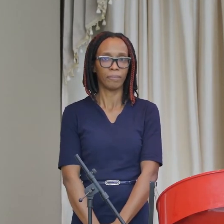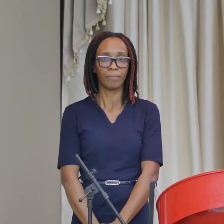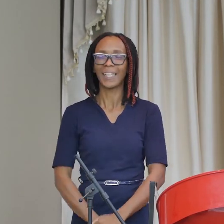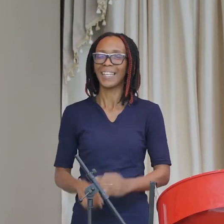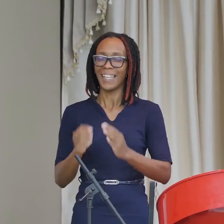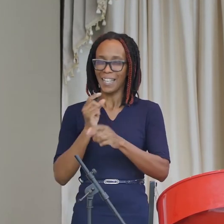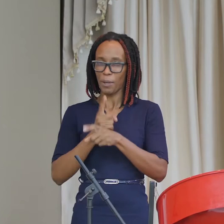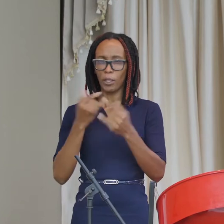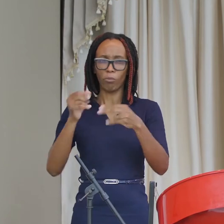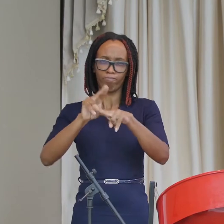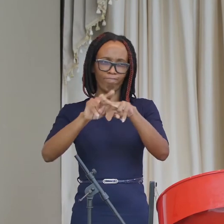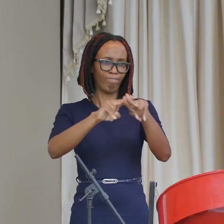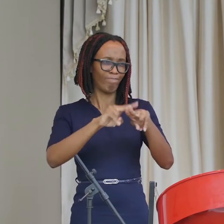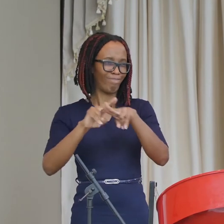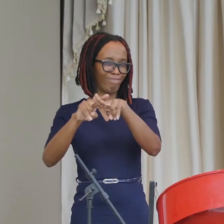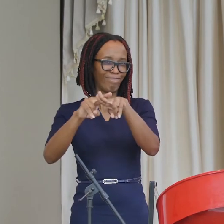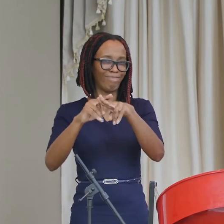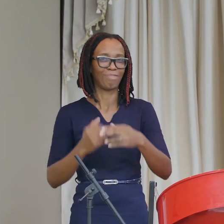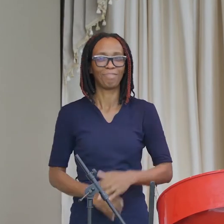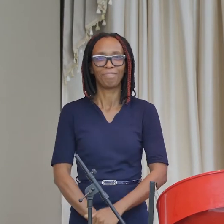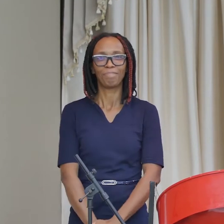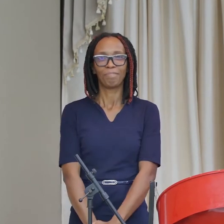Amen. You may be seated.